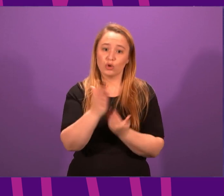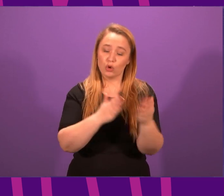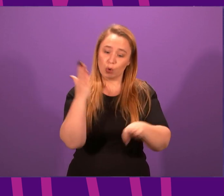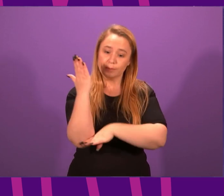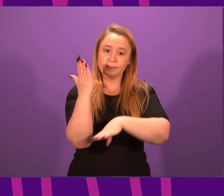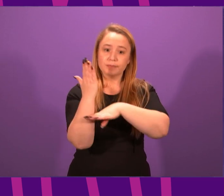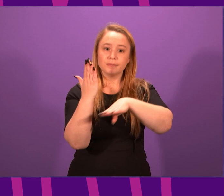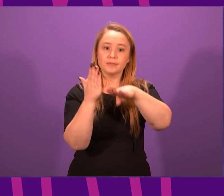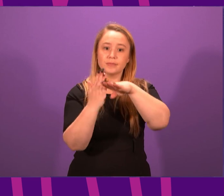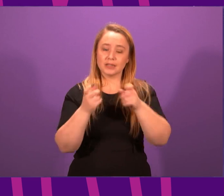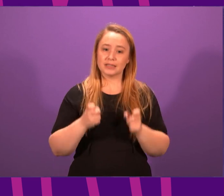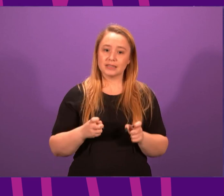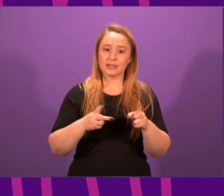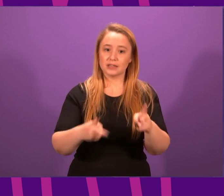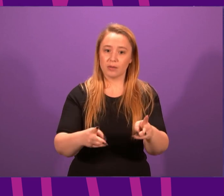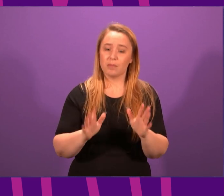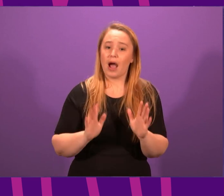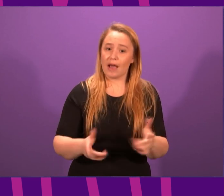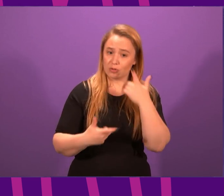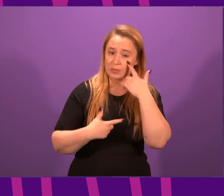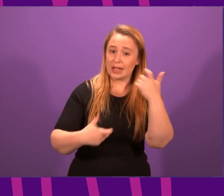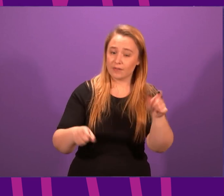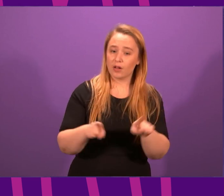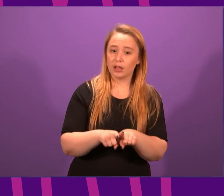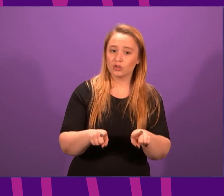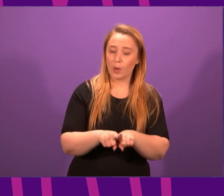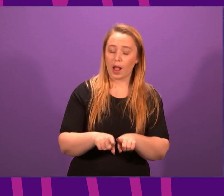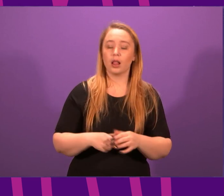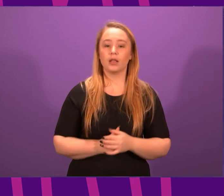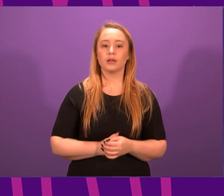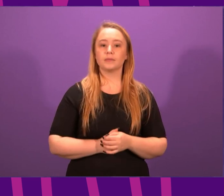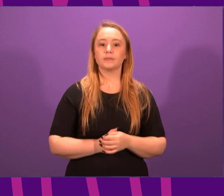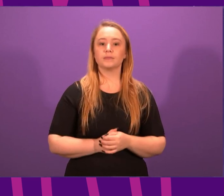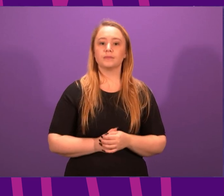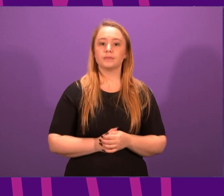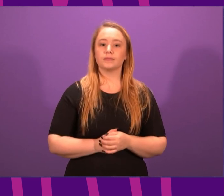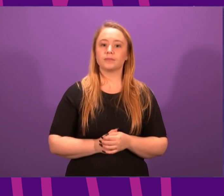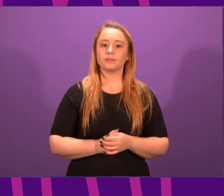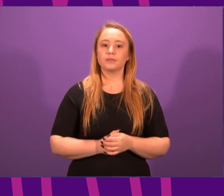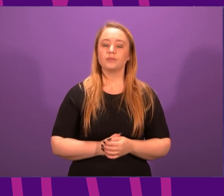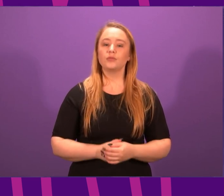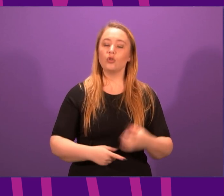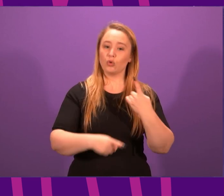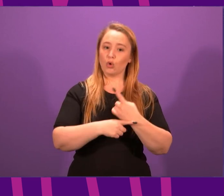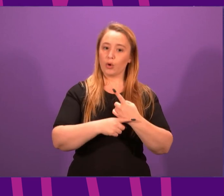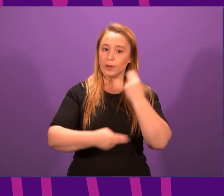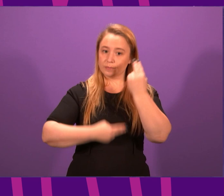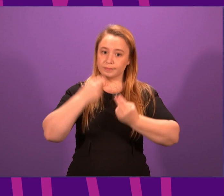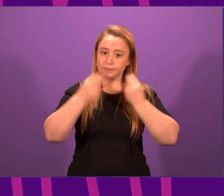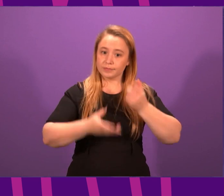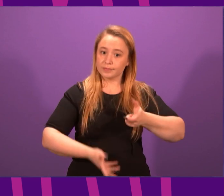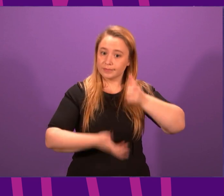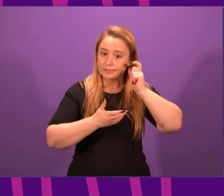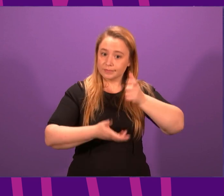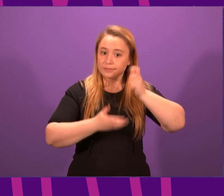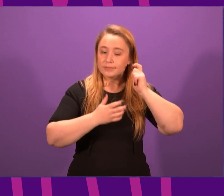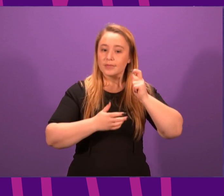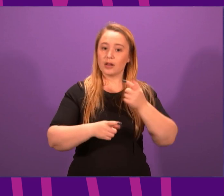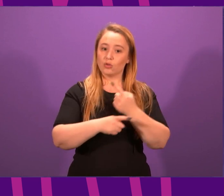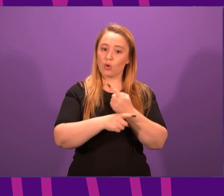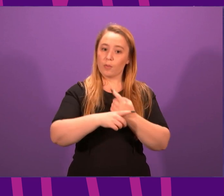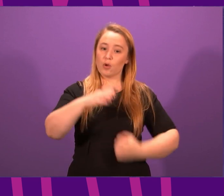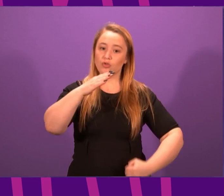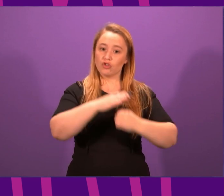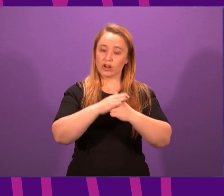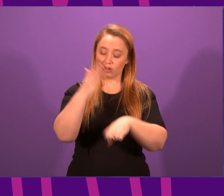with appropriate precautions still in place. I want to turn, President Officer, to hospitality and describe the restrictions that will apply